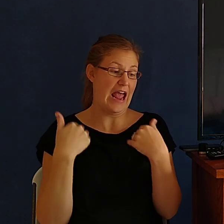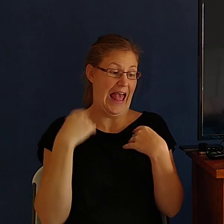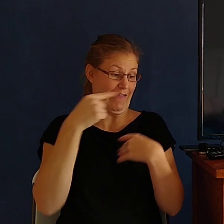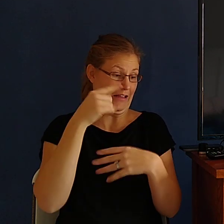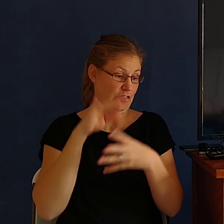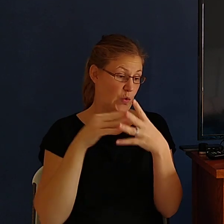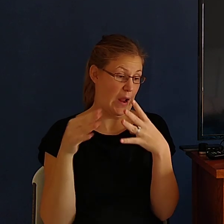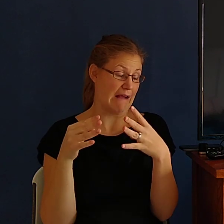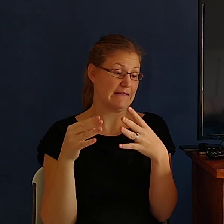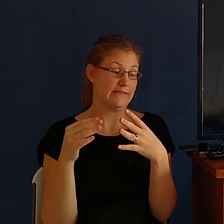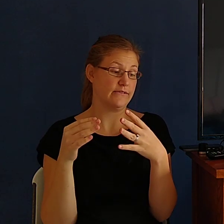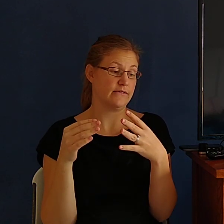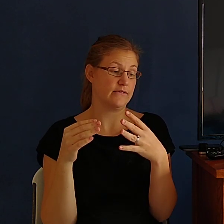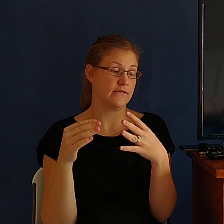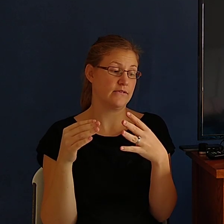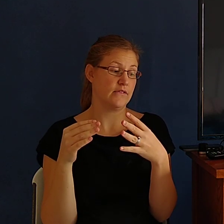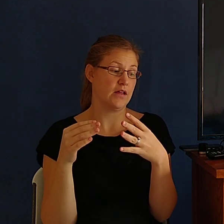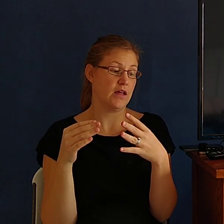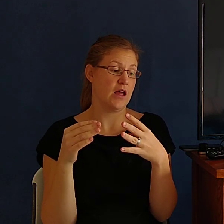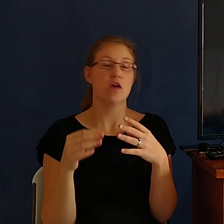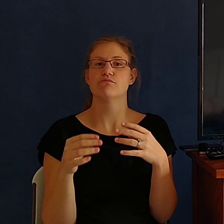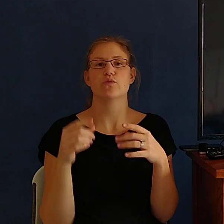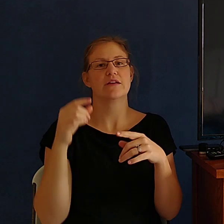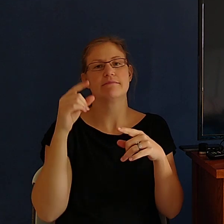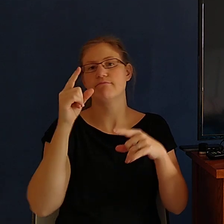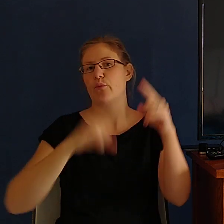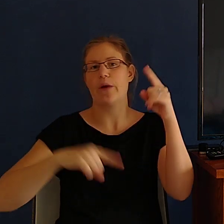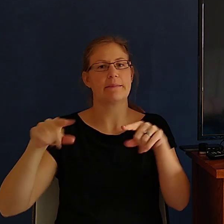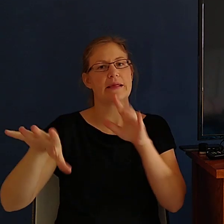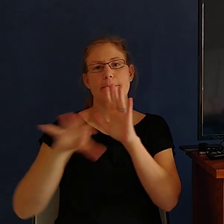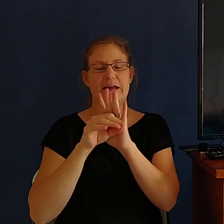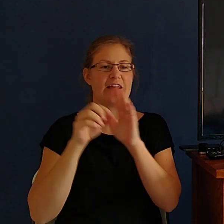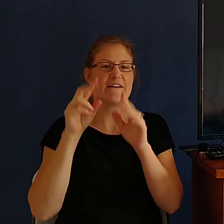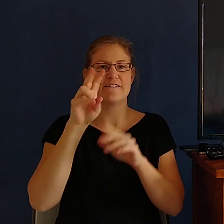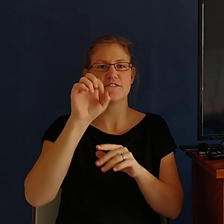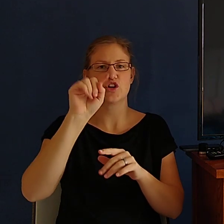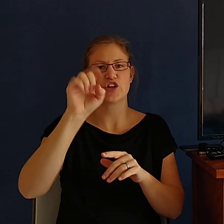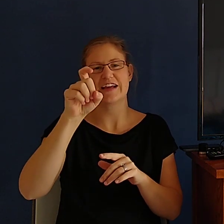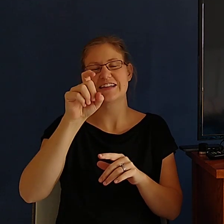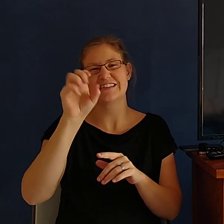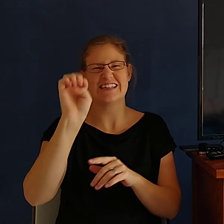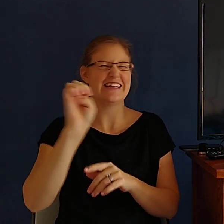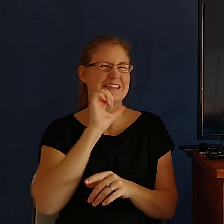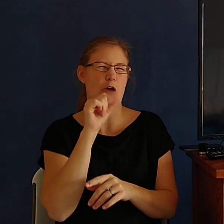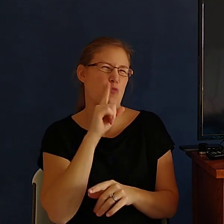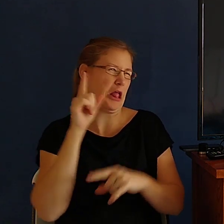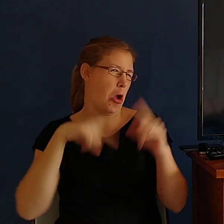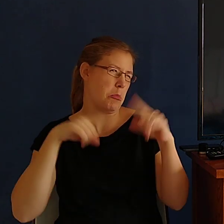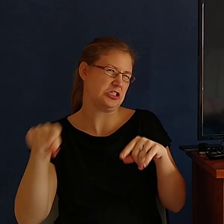and again, we arbitrarily choose a vertex E, so it's not arbitrary here. Let's